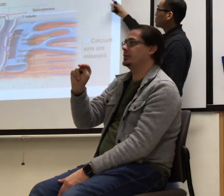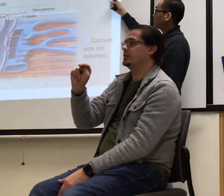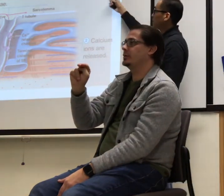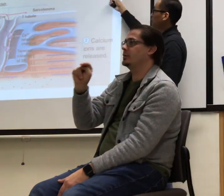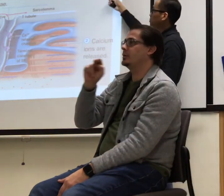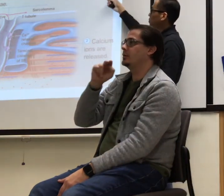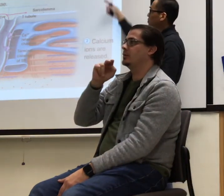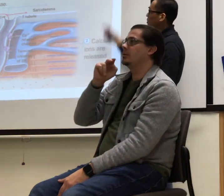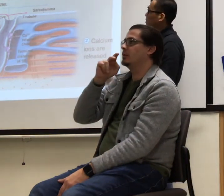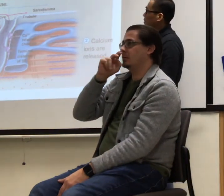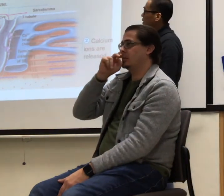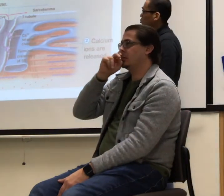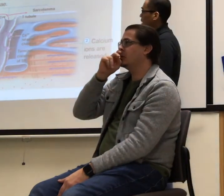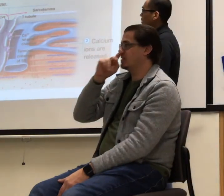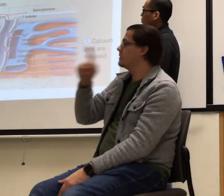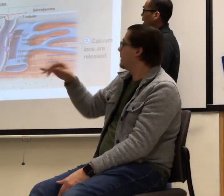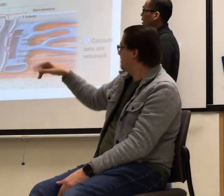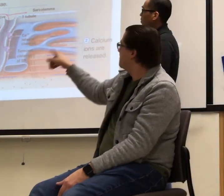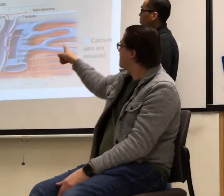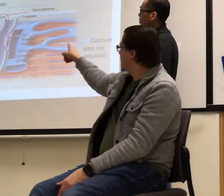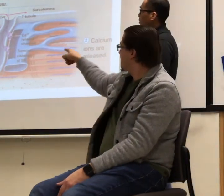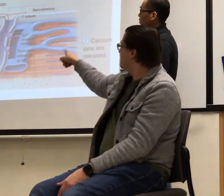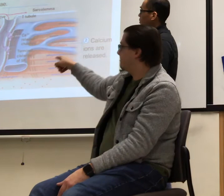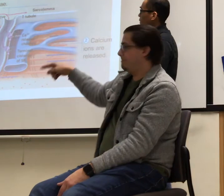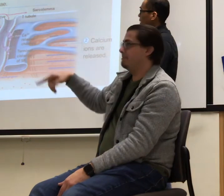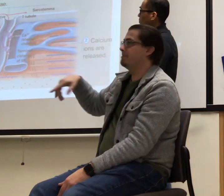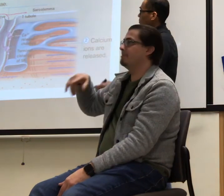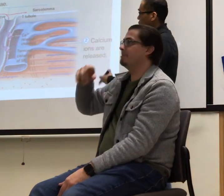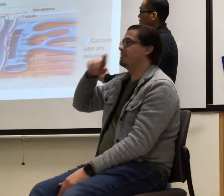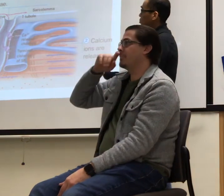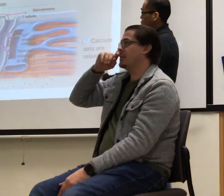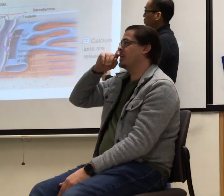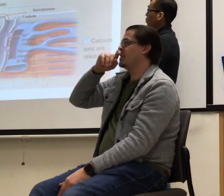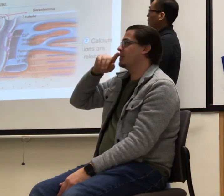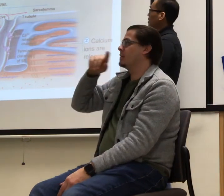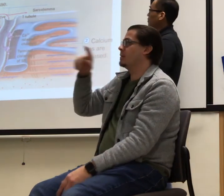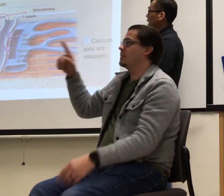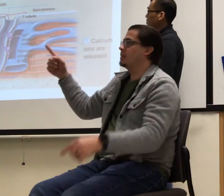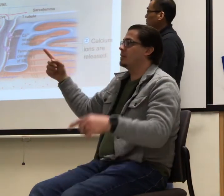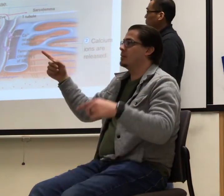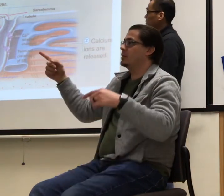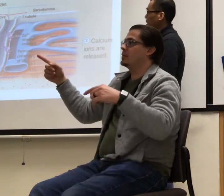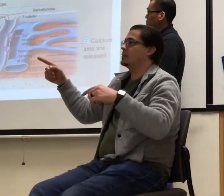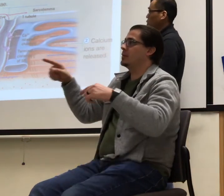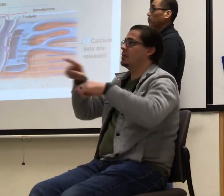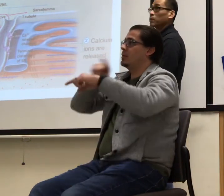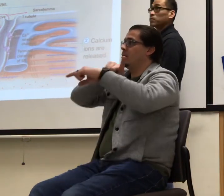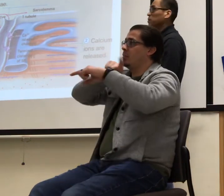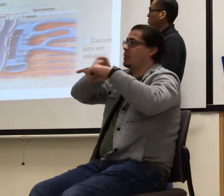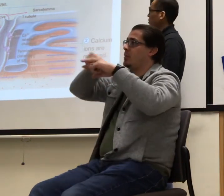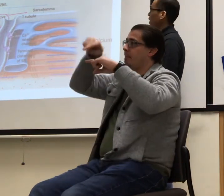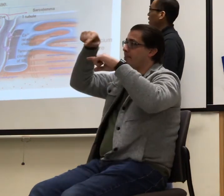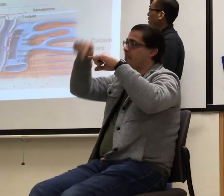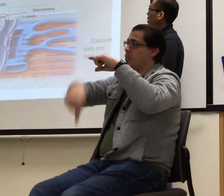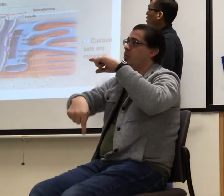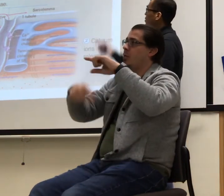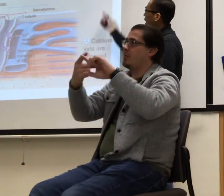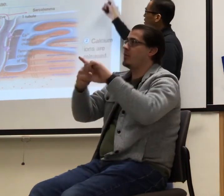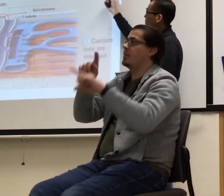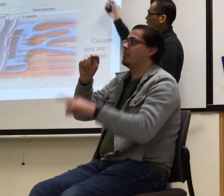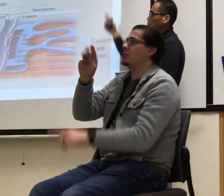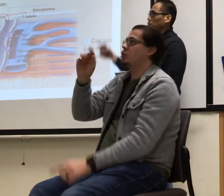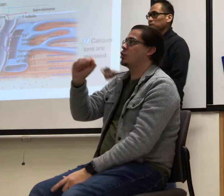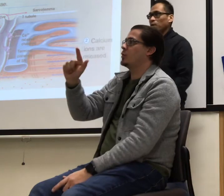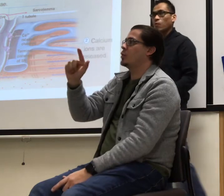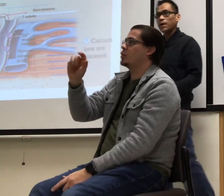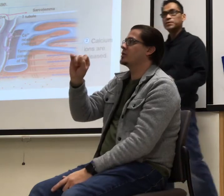sarcolemma, action potentials travel down them, which trigger release of calcium from the terminal cisternae. So